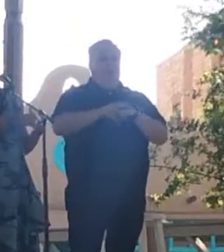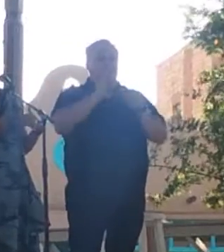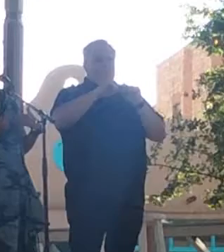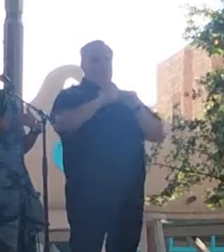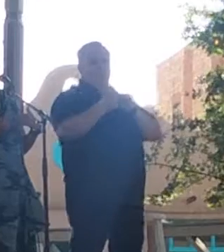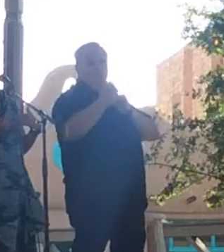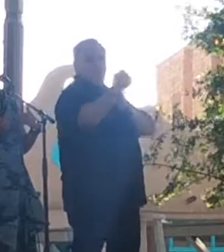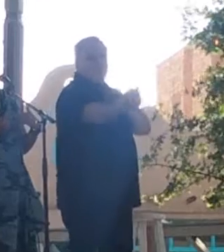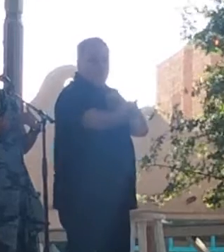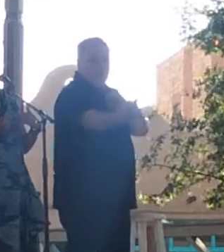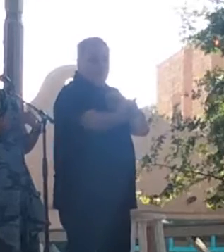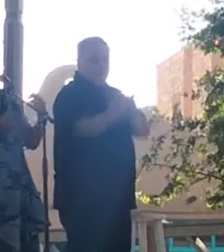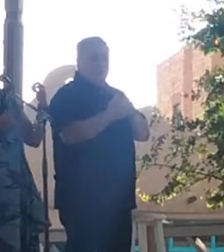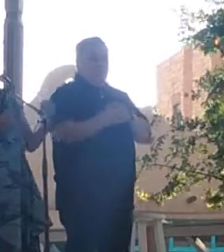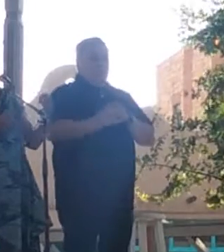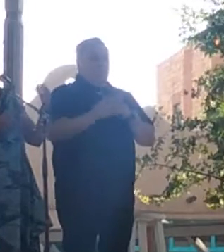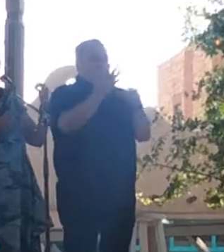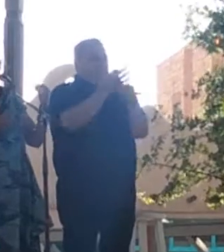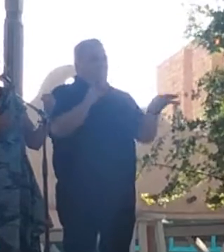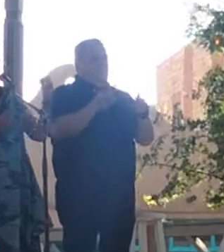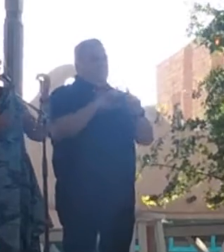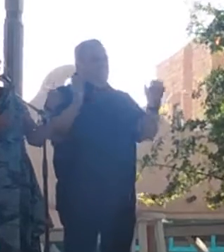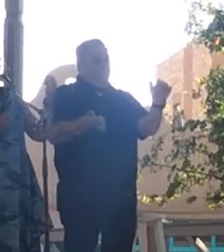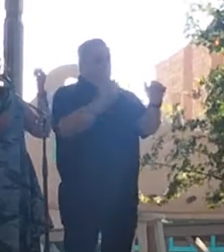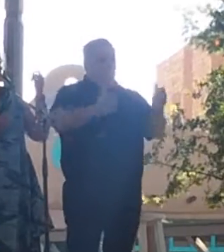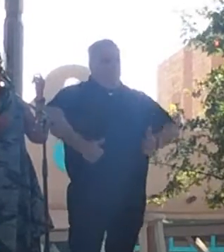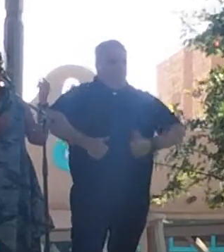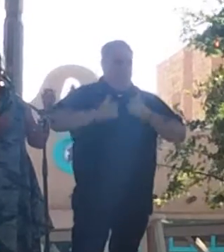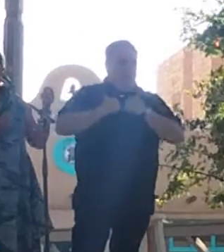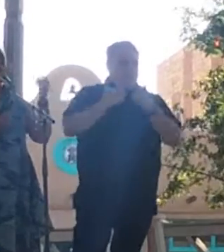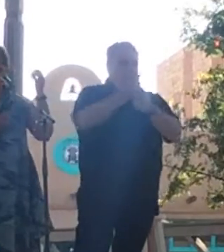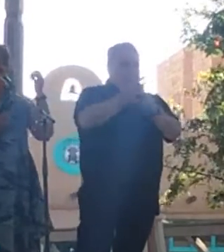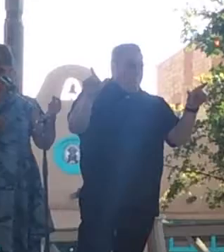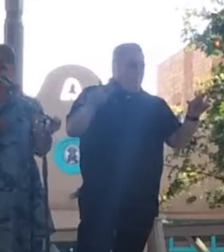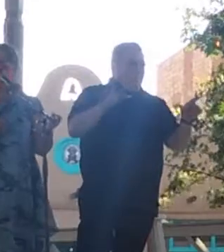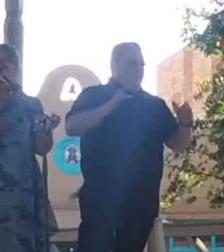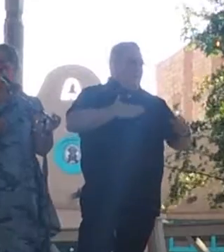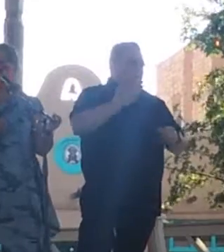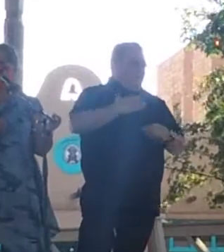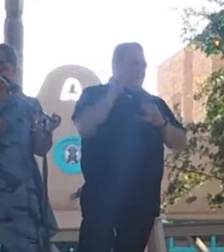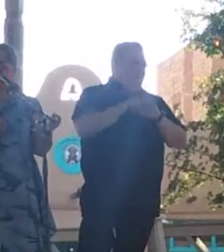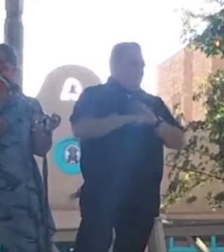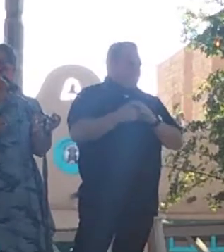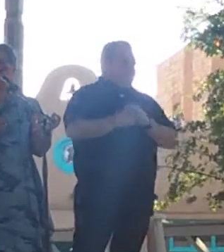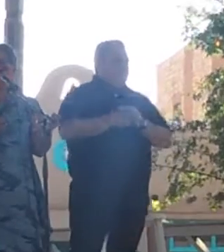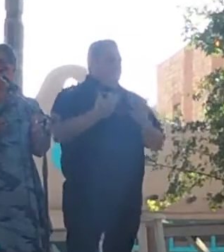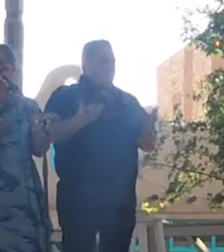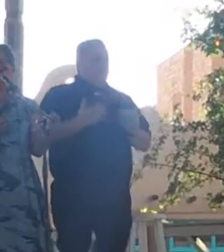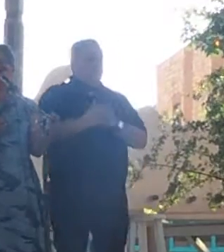other side of the freedom to pursue life, liberty, and happiness.